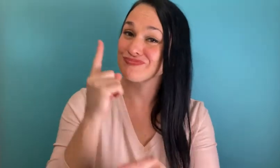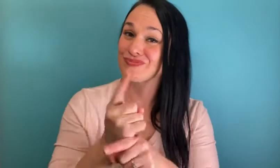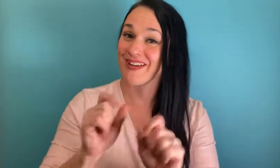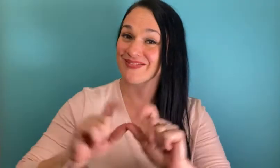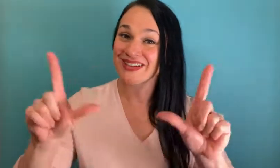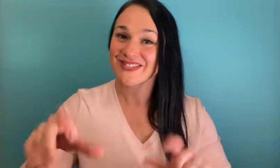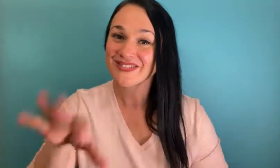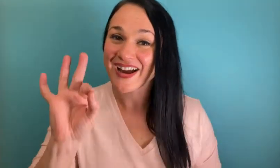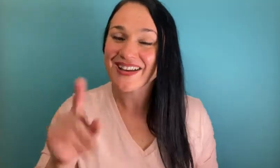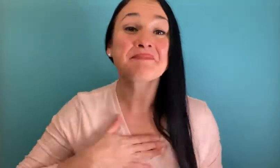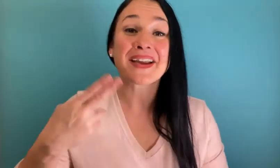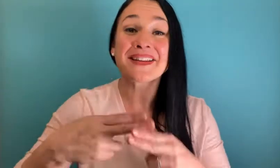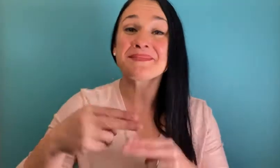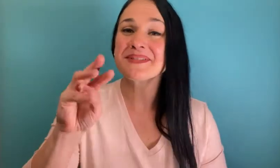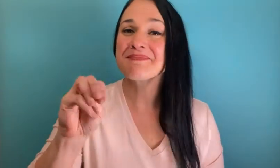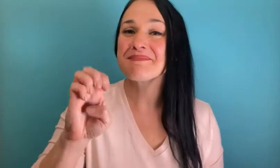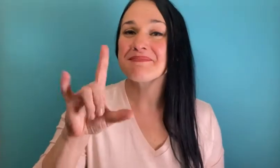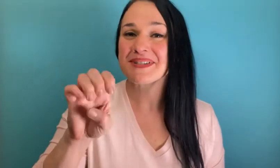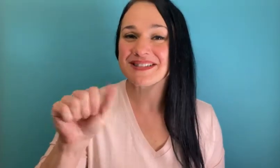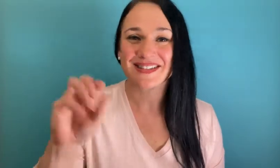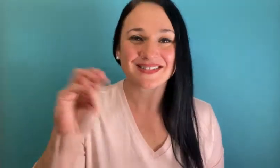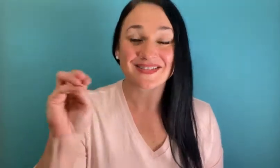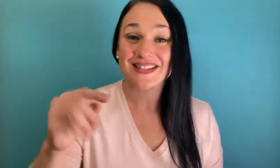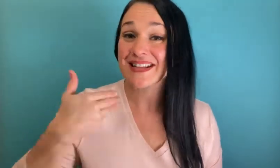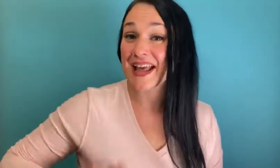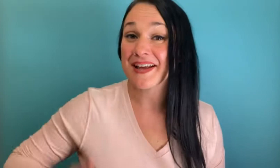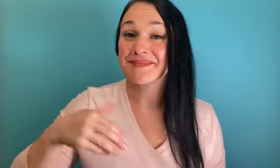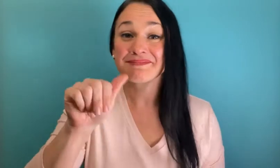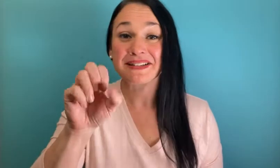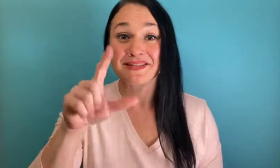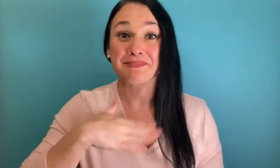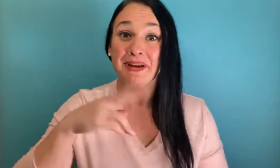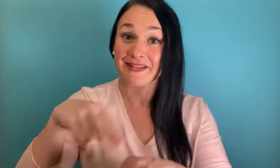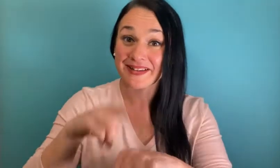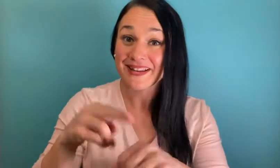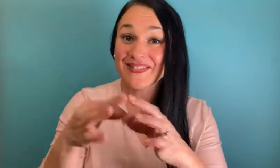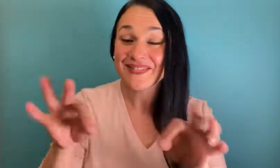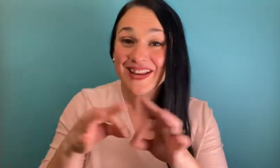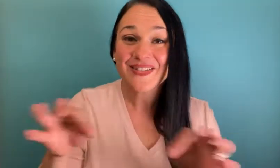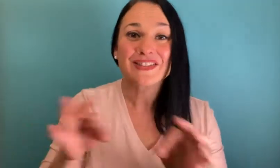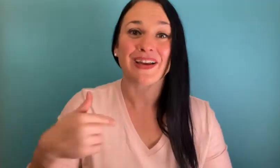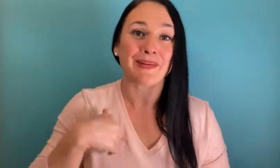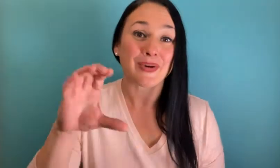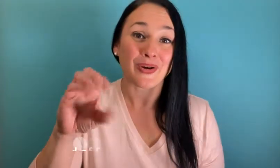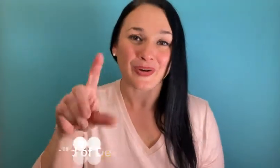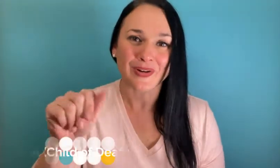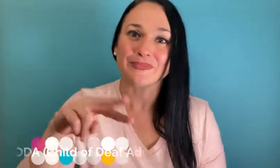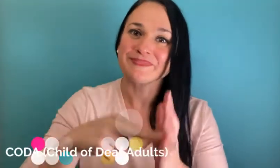Well, lucky you. You found the right video. My name's Melissa. This is my name sign, and ASL is my native language. I'm